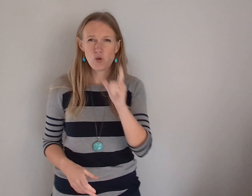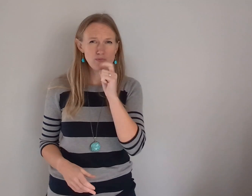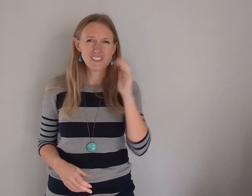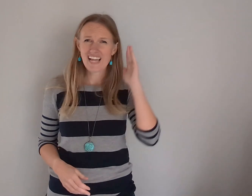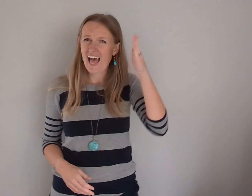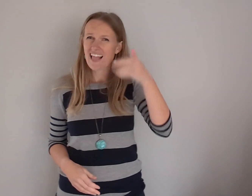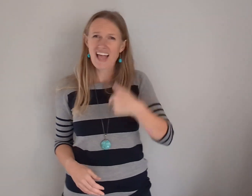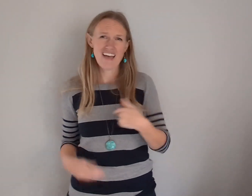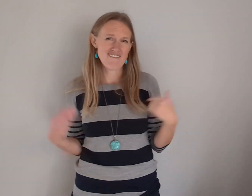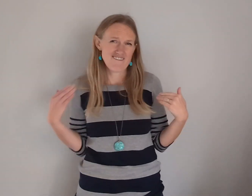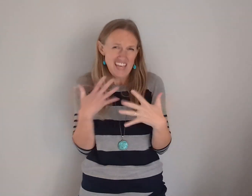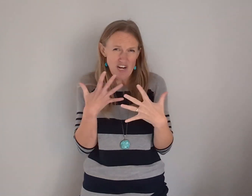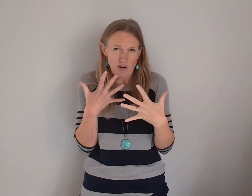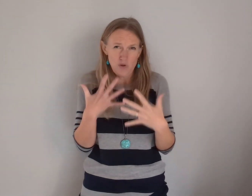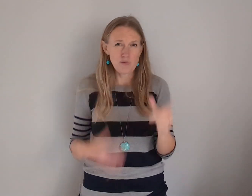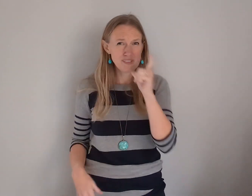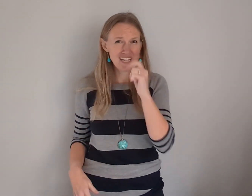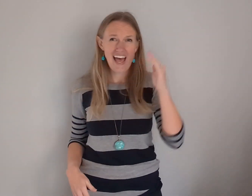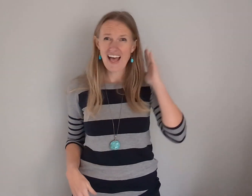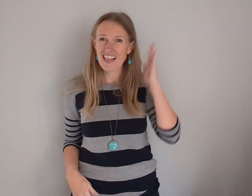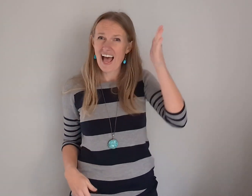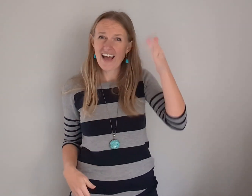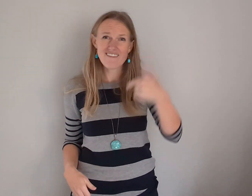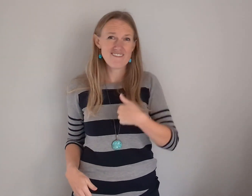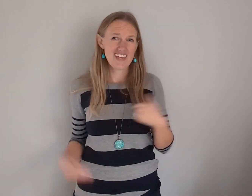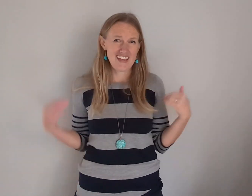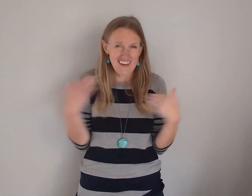Whom shall I fear? Whom shall I fear?